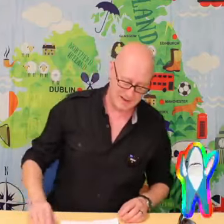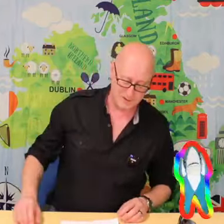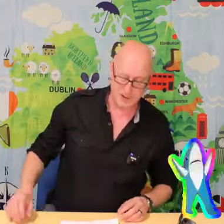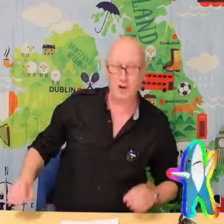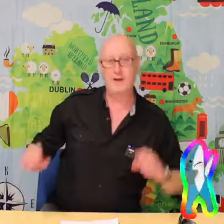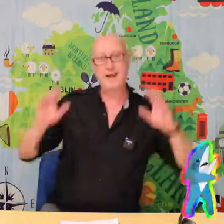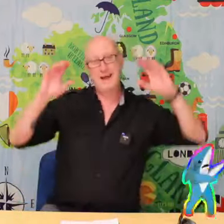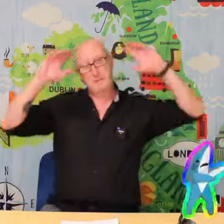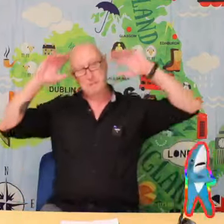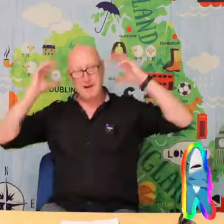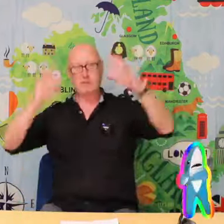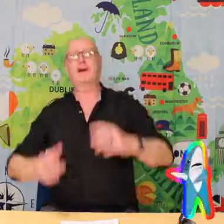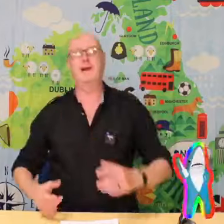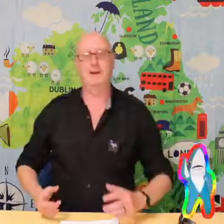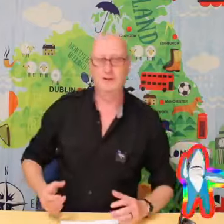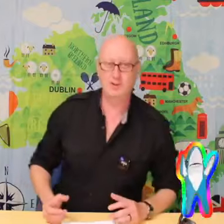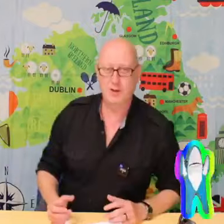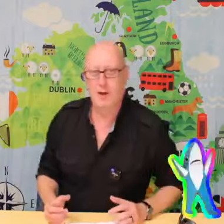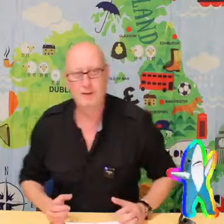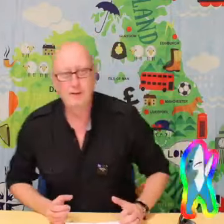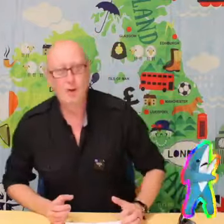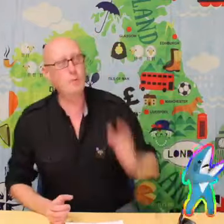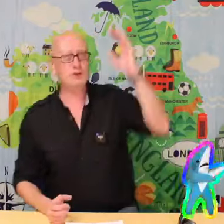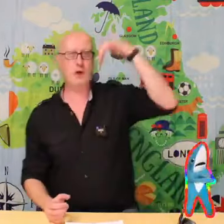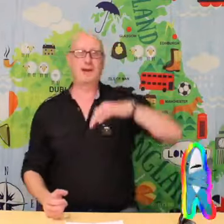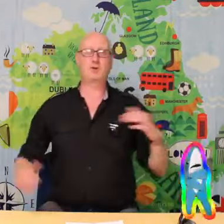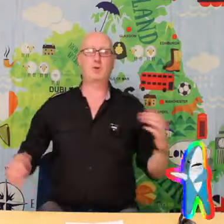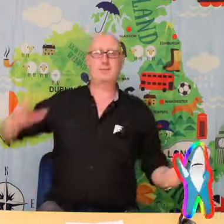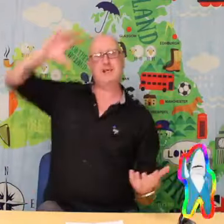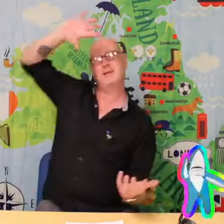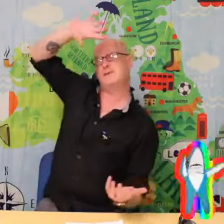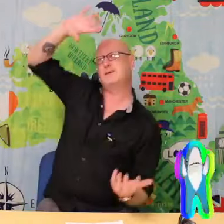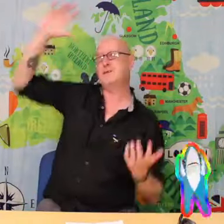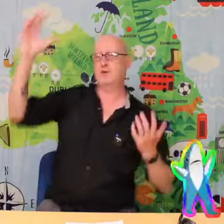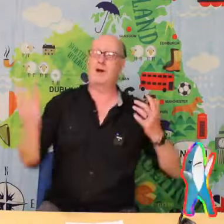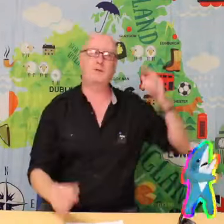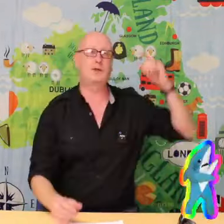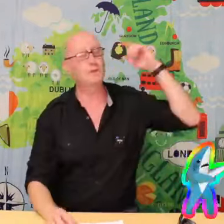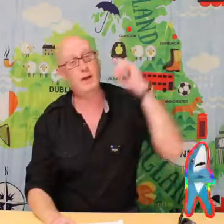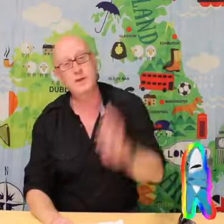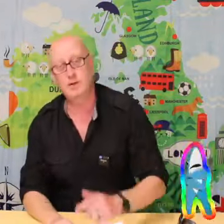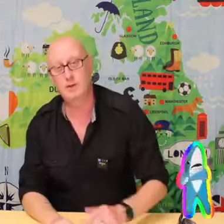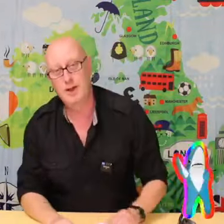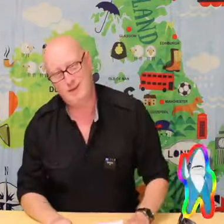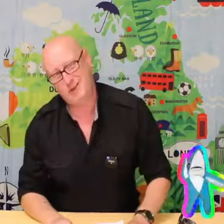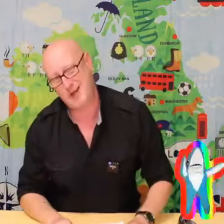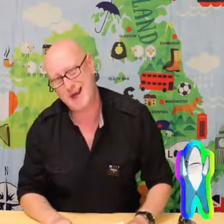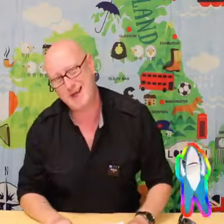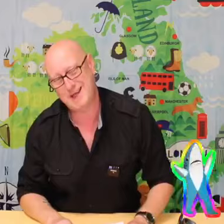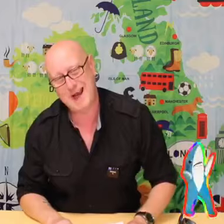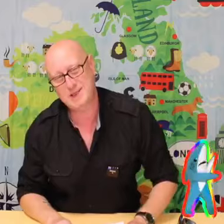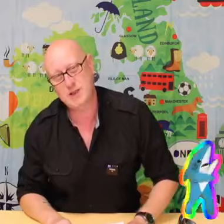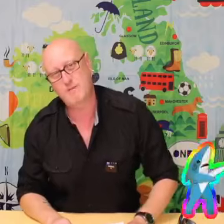So, maverickly, do you know what? Ups, down, blacks, white, and turning things around, because I'm going to do the share test